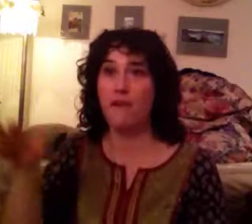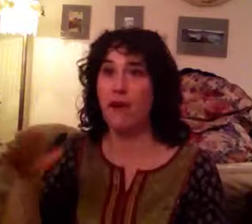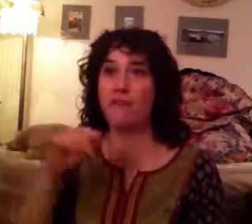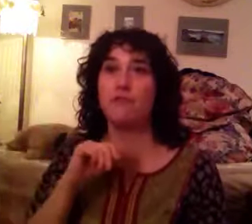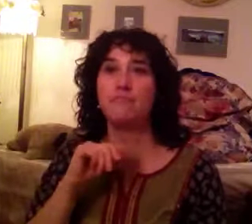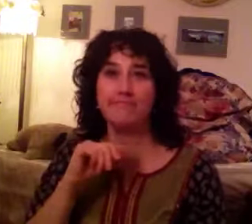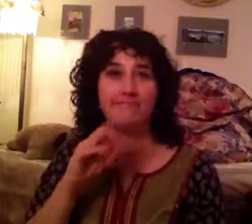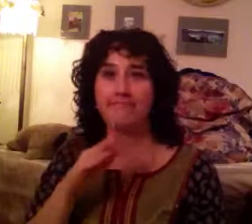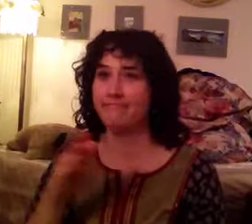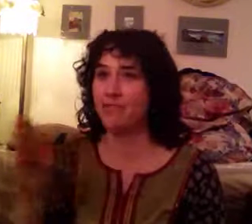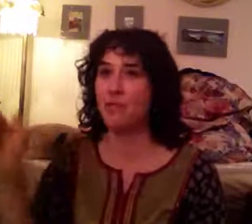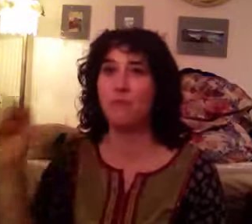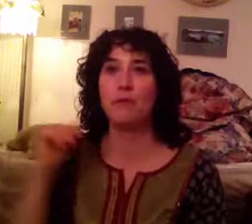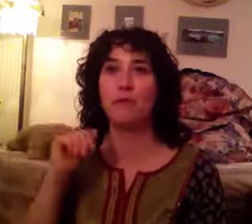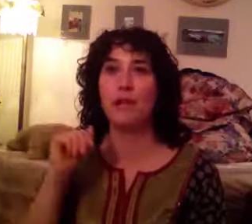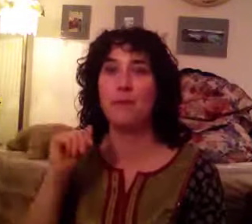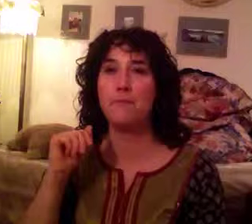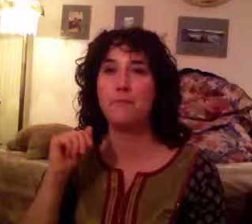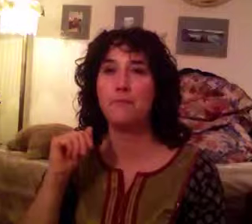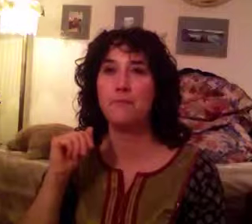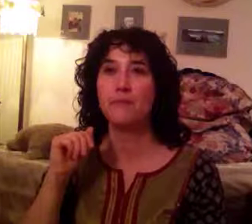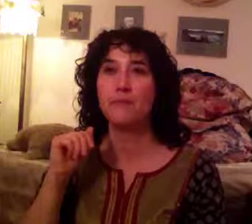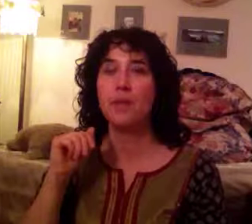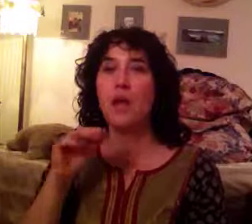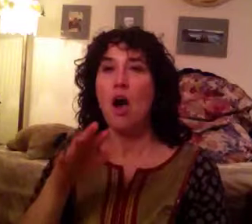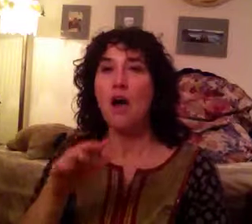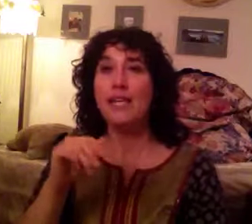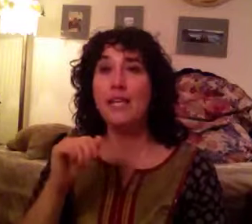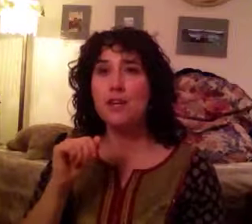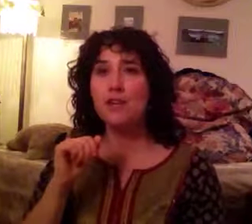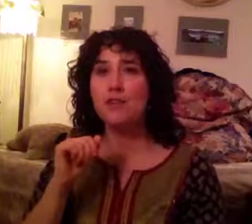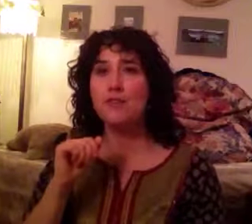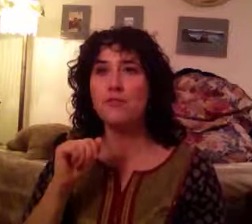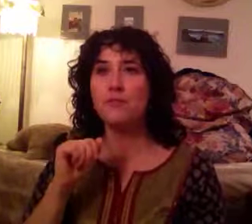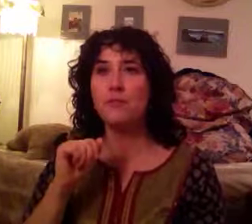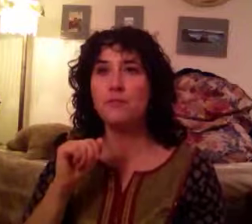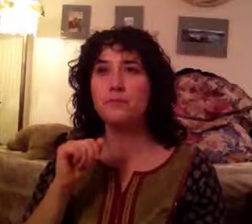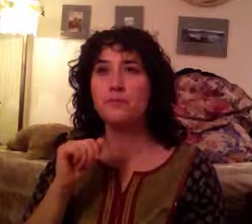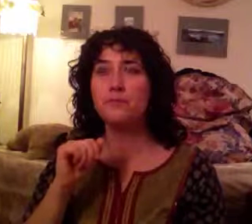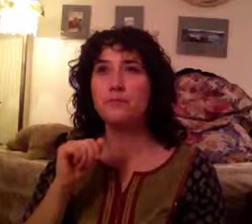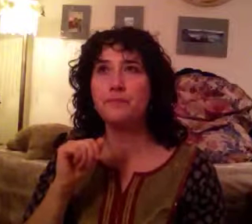2,003,055. Just build it up. On years,